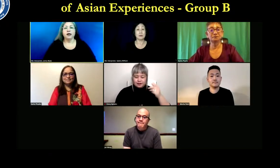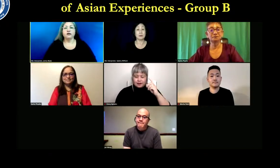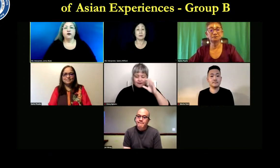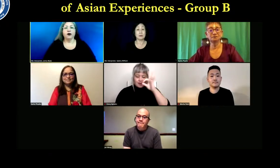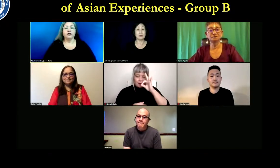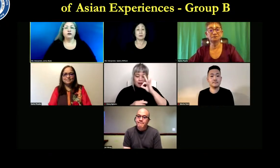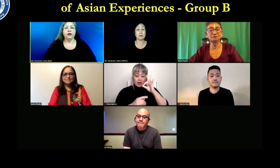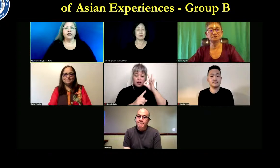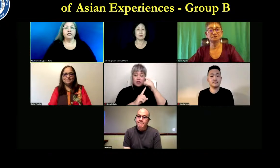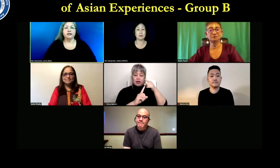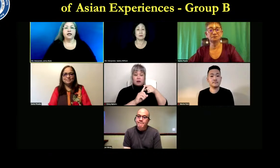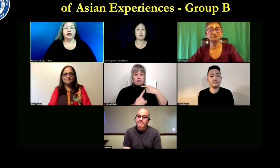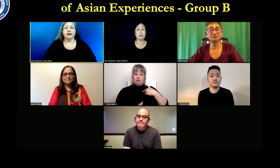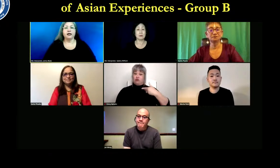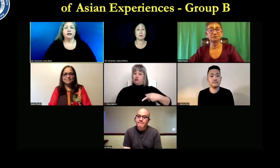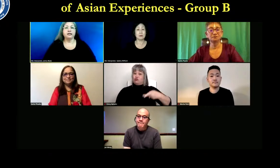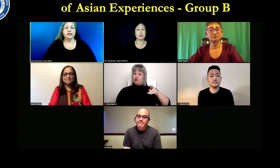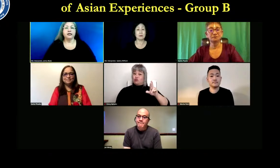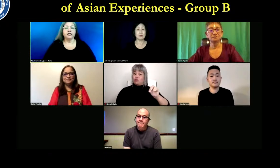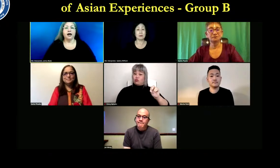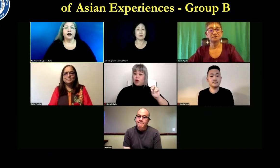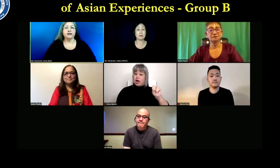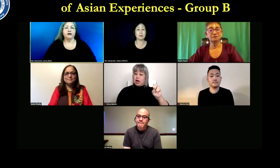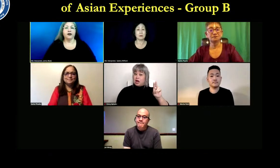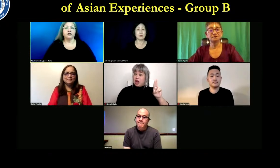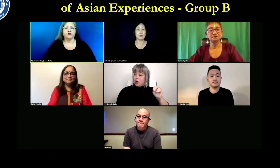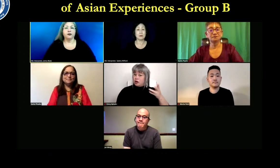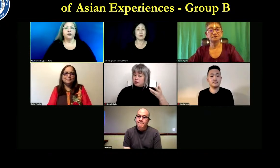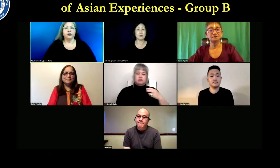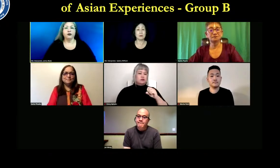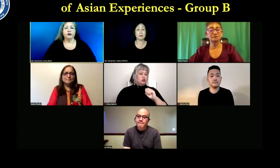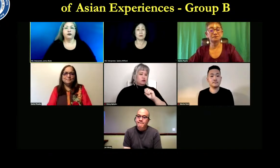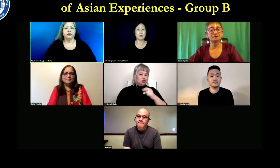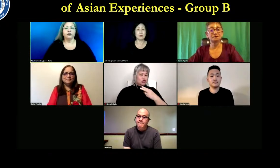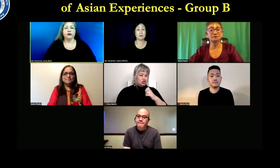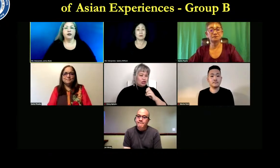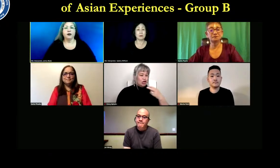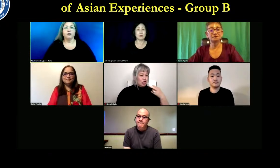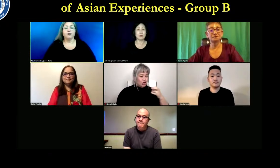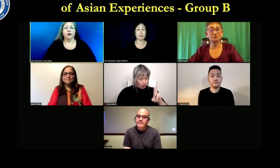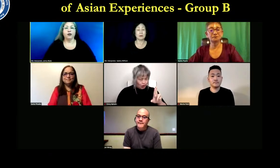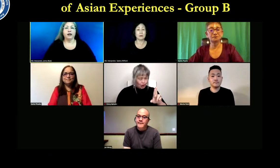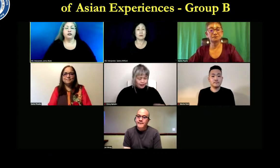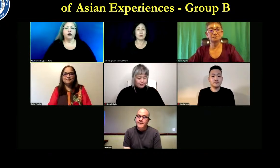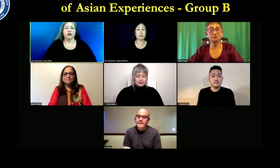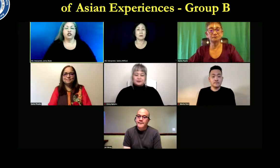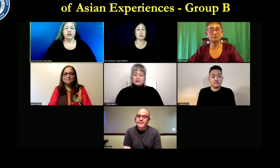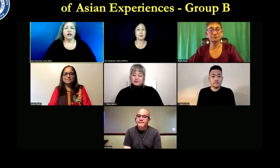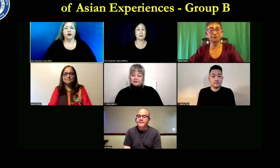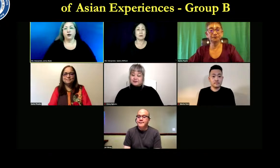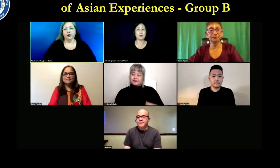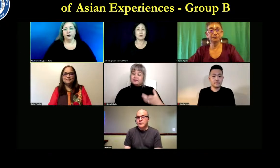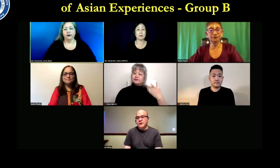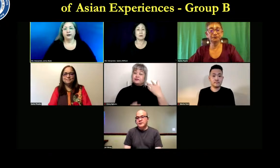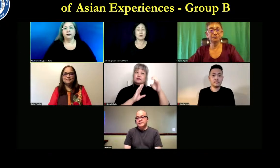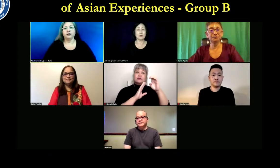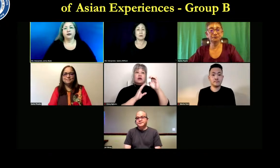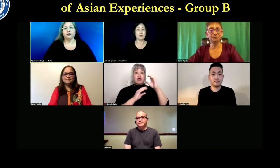As far as race and ethnicity, I identified as Filipino. My pronouns are she and